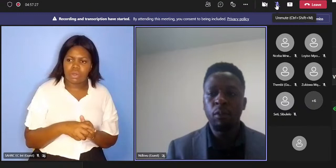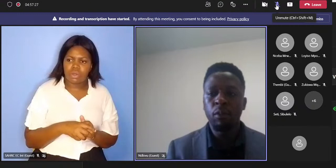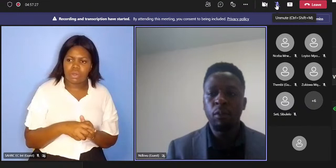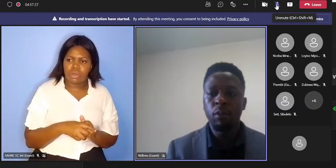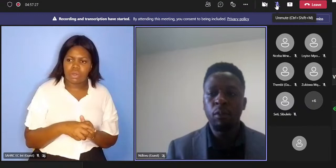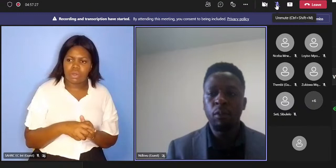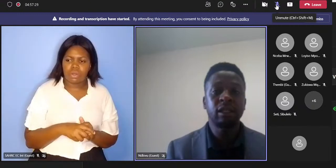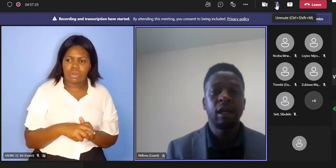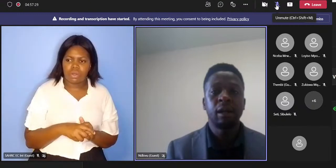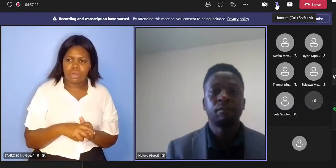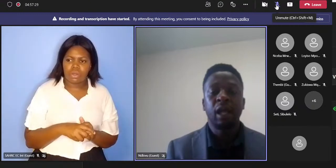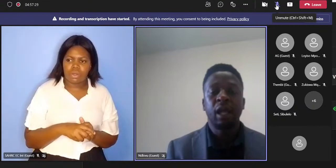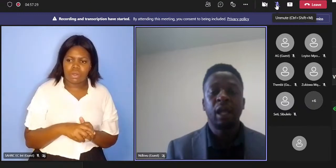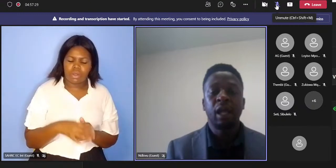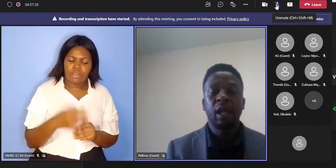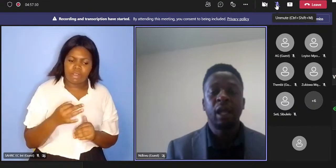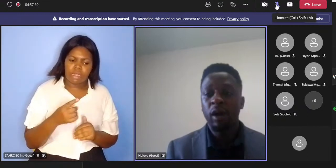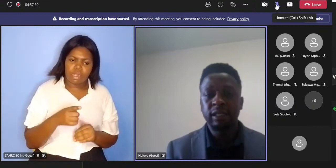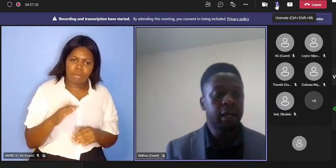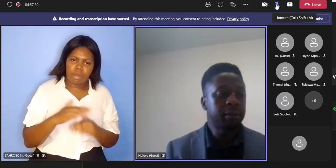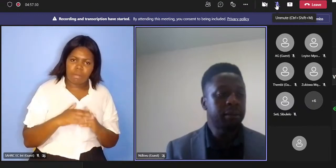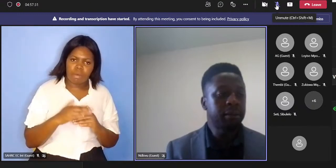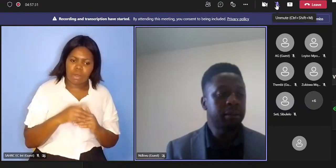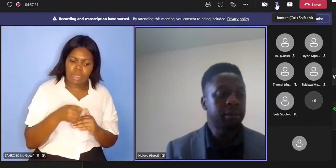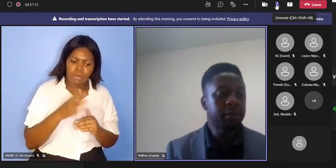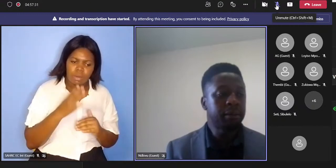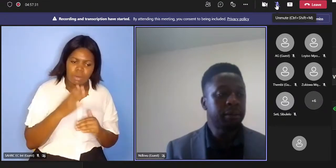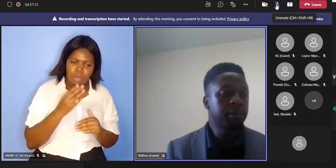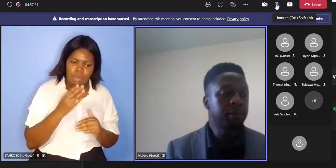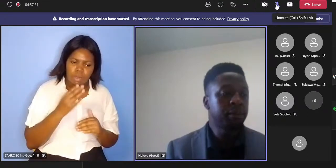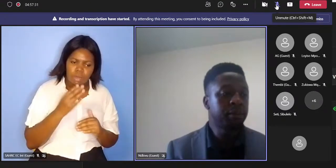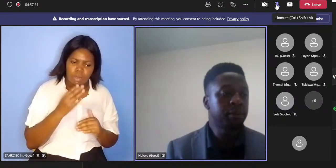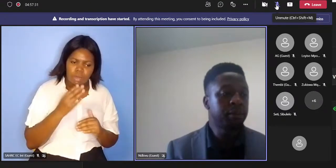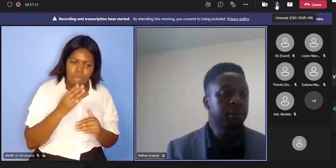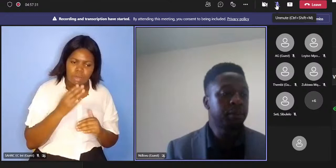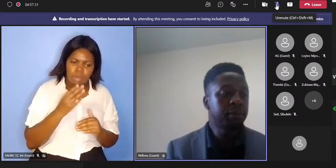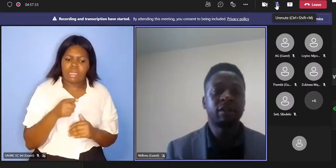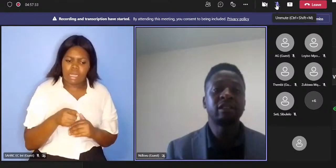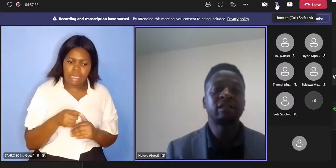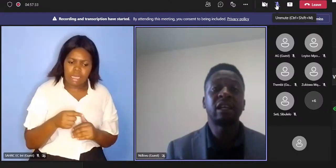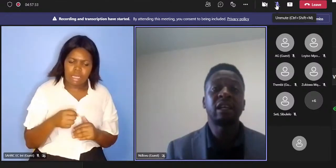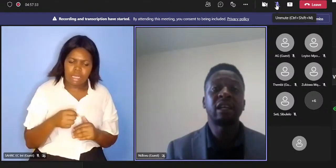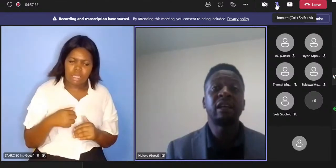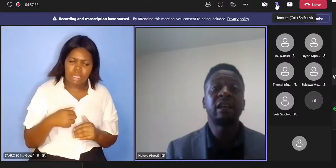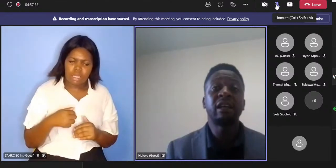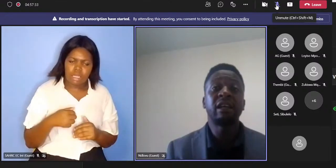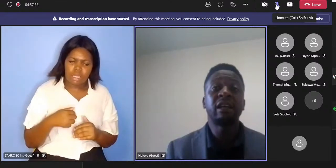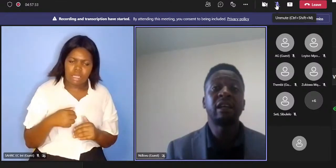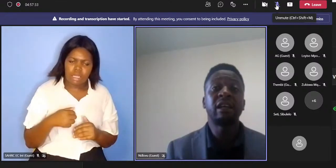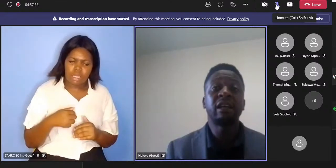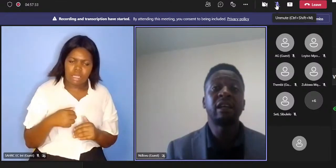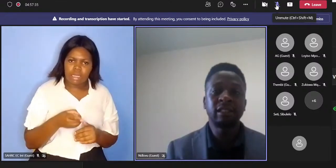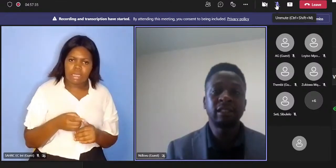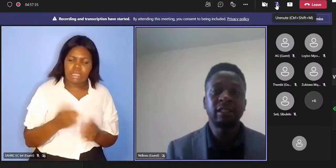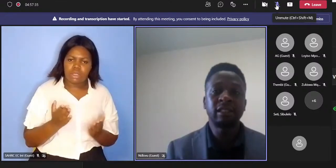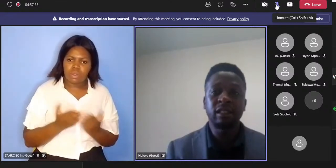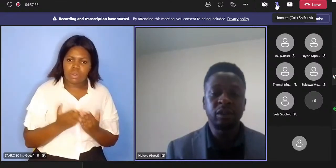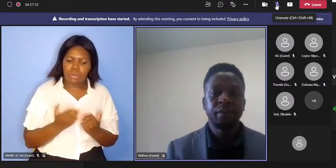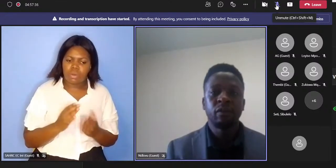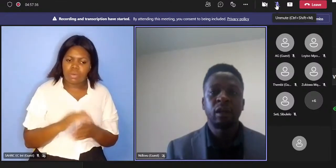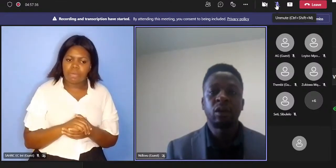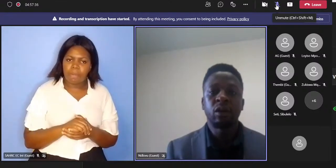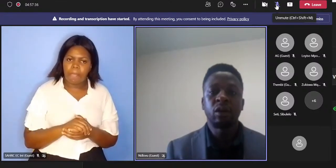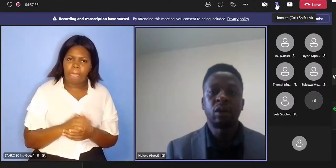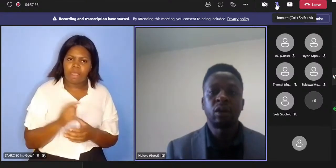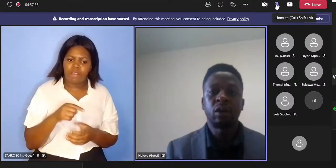more towards the dictates of the Constitution and what is maybe required of us or school governing bodies, even